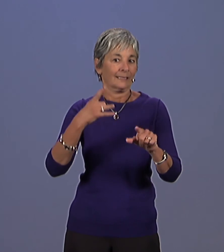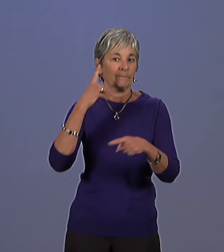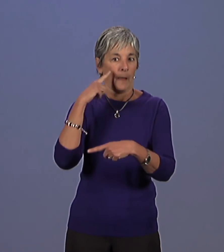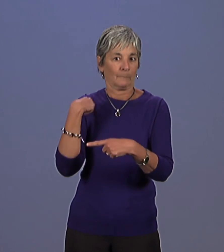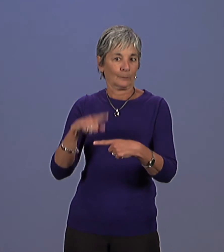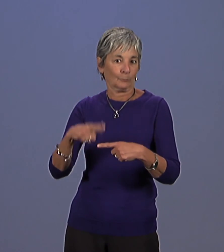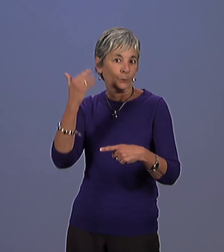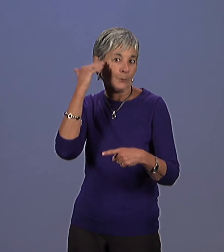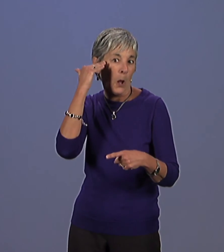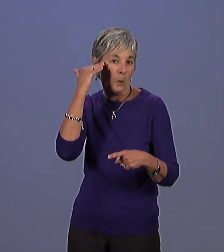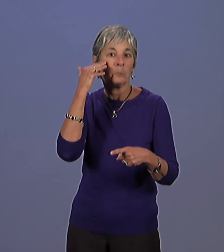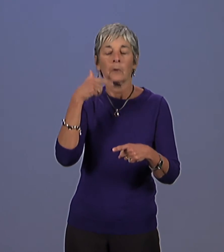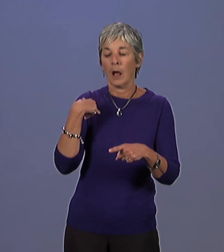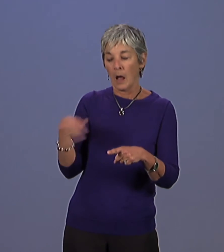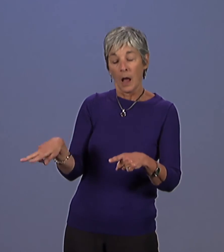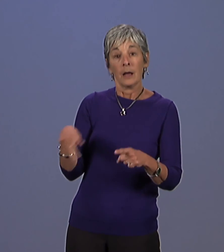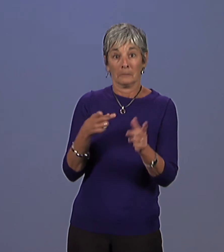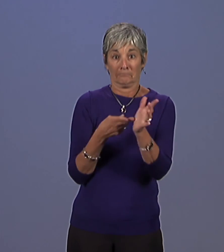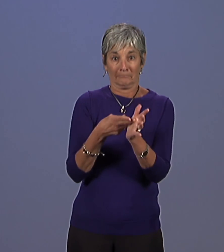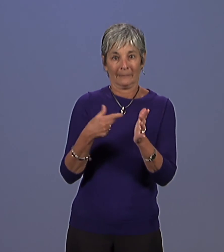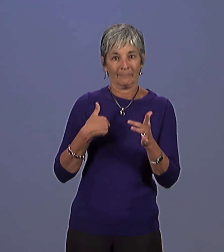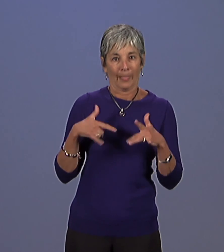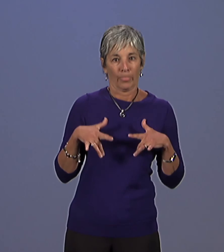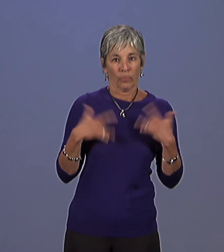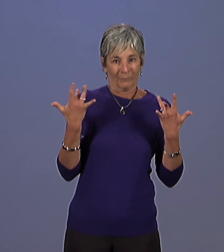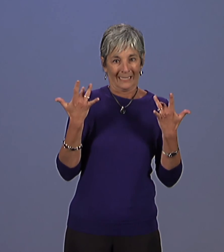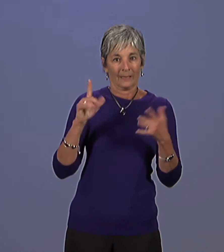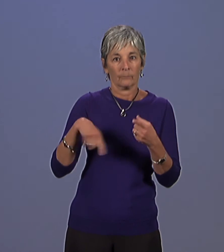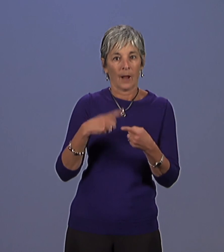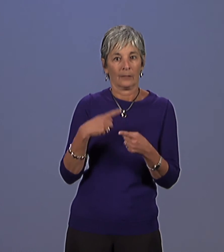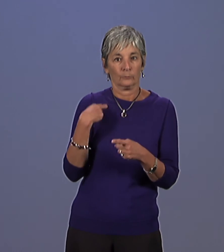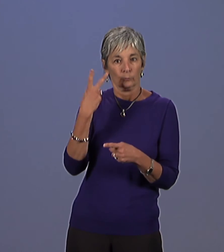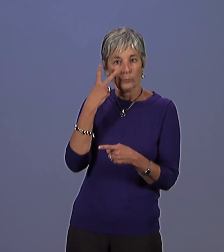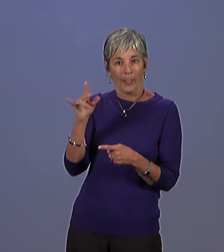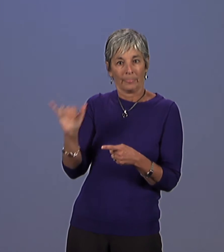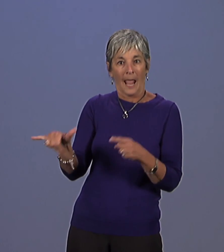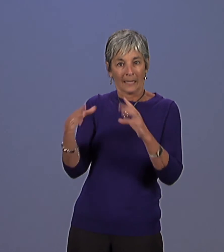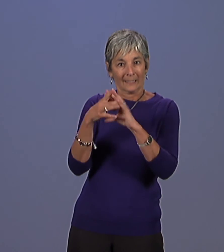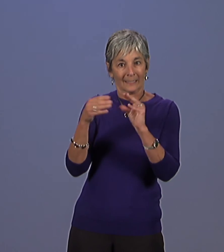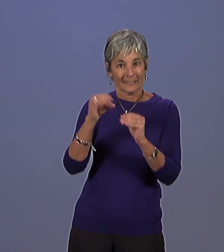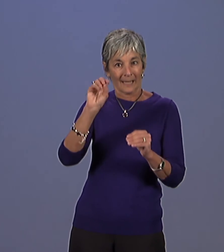I actually wasn't aware of that, but I'm happy to know it, and I'm glad to see that change.